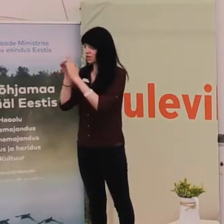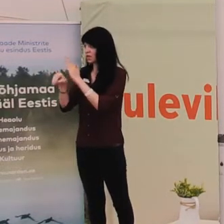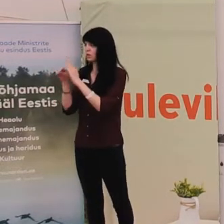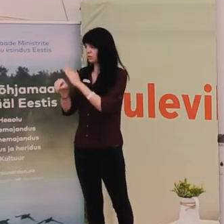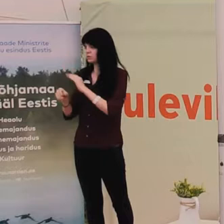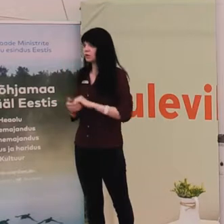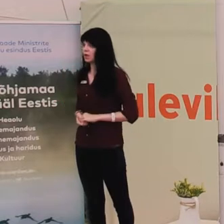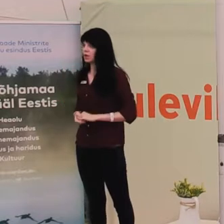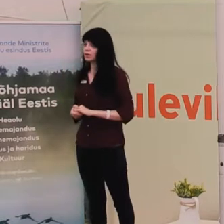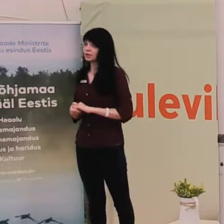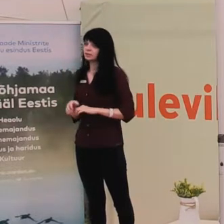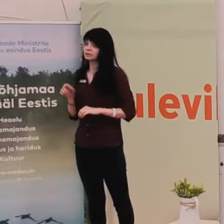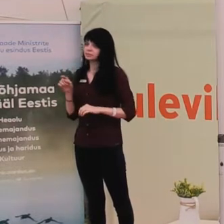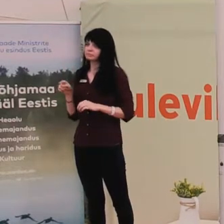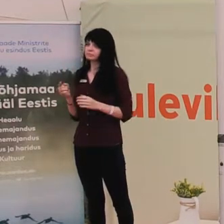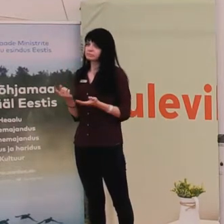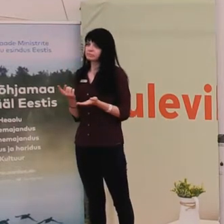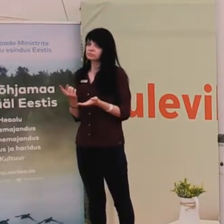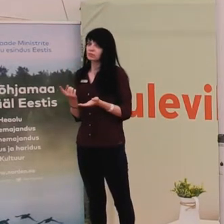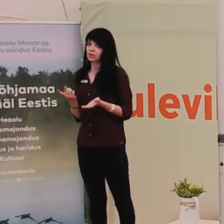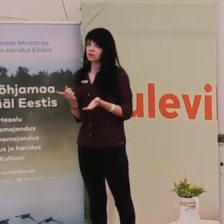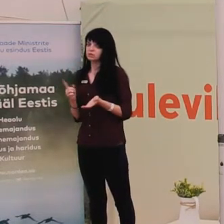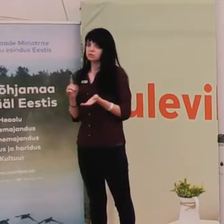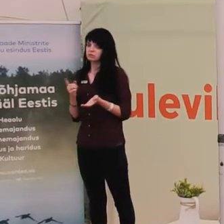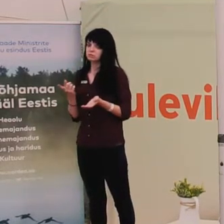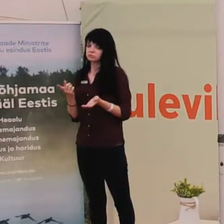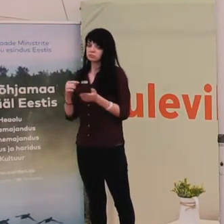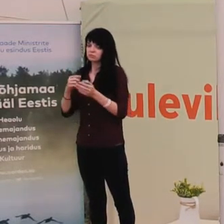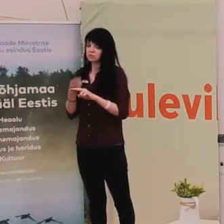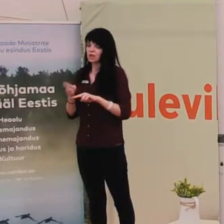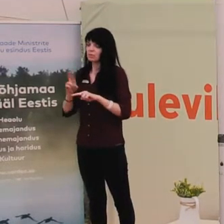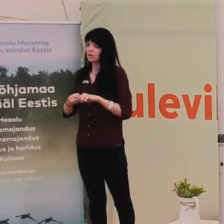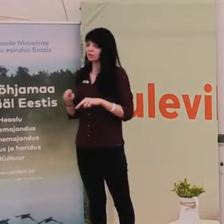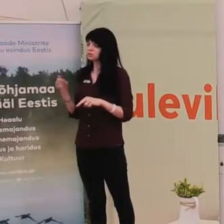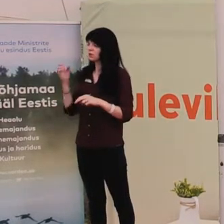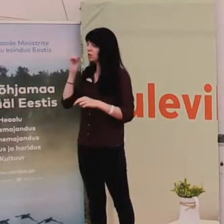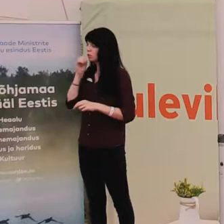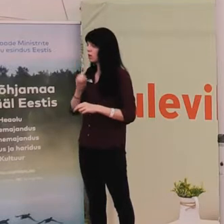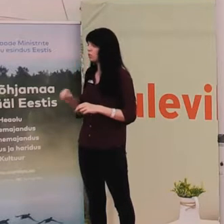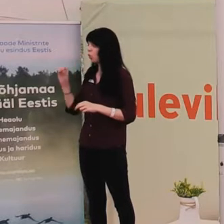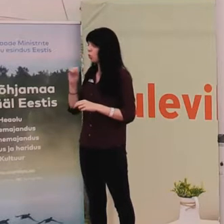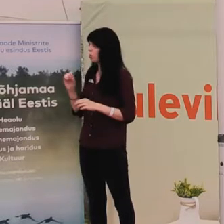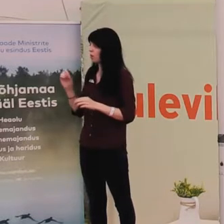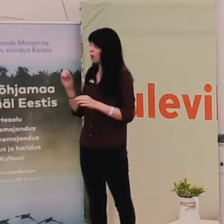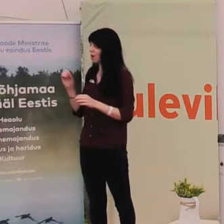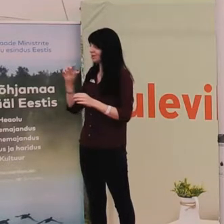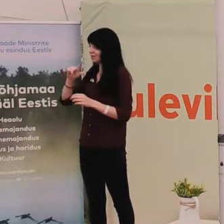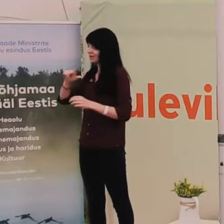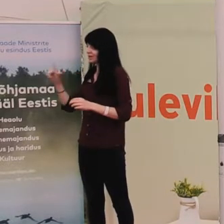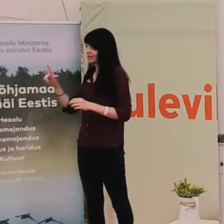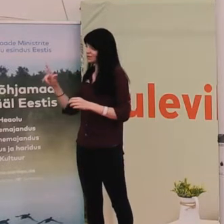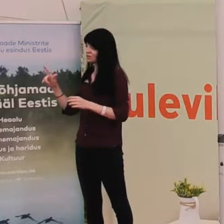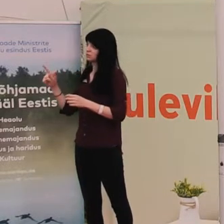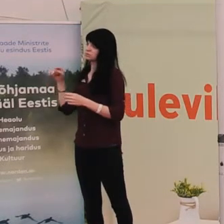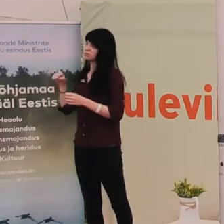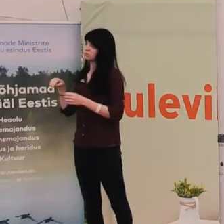rather low price. That's, of course, the reason why, for example, European Union has started to price carbon.